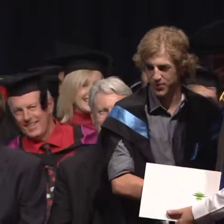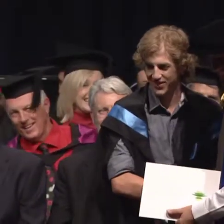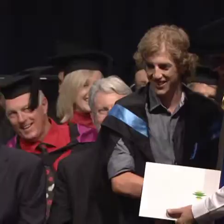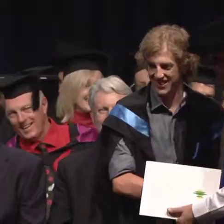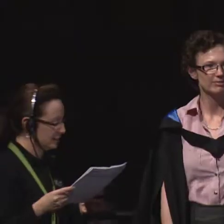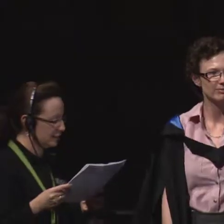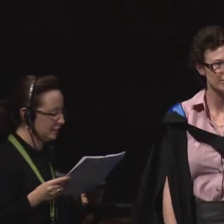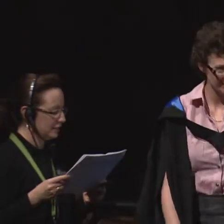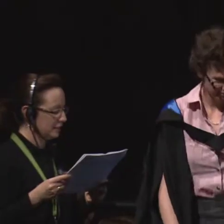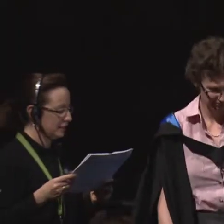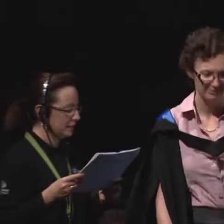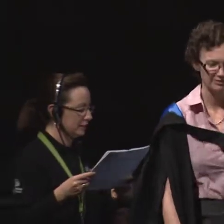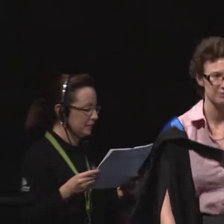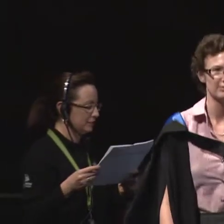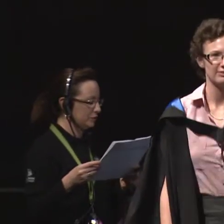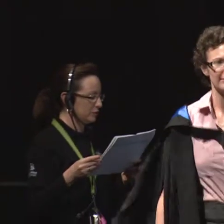Maria Sweet.